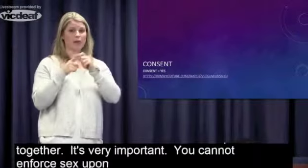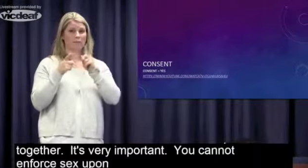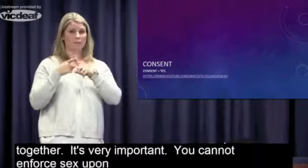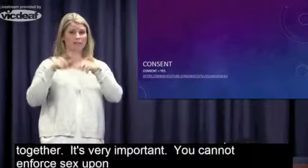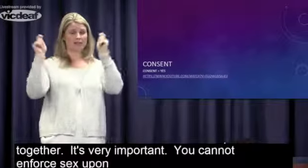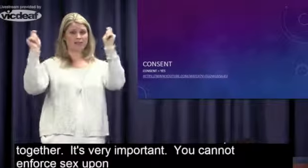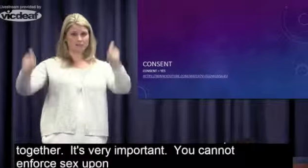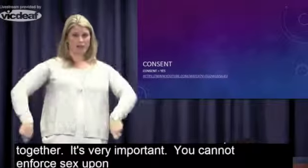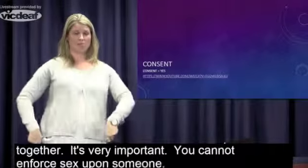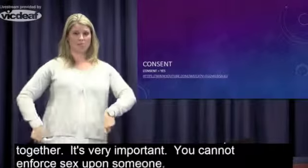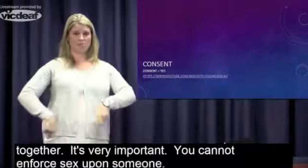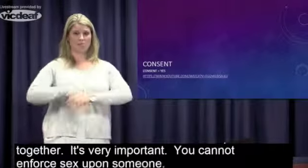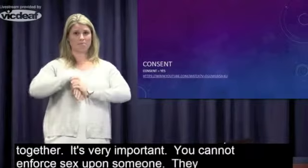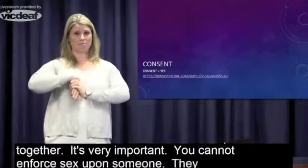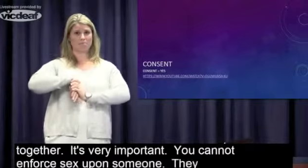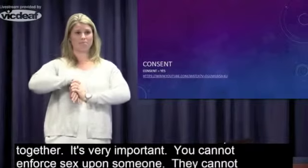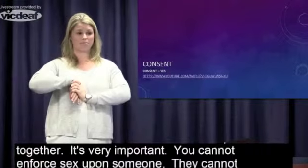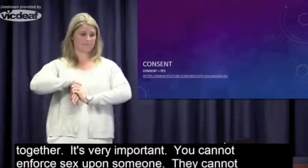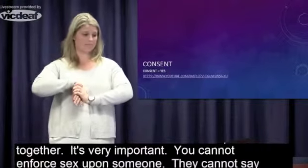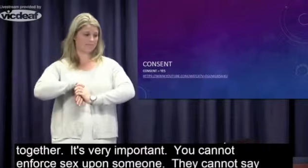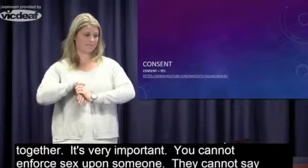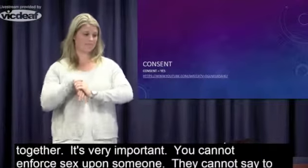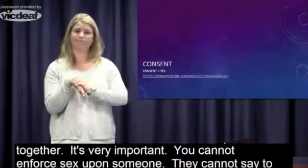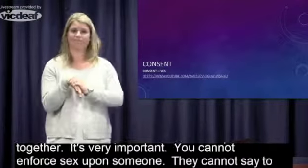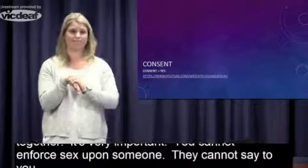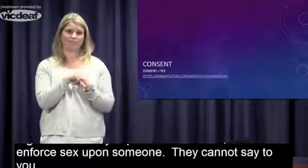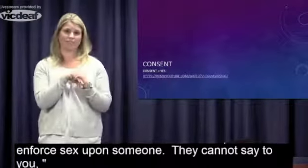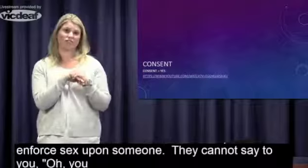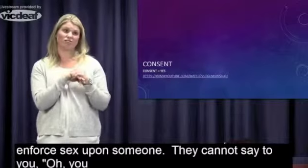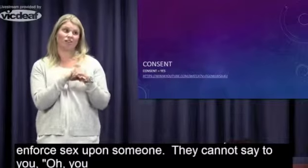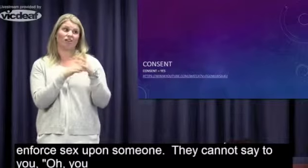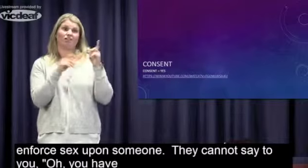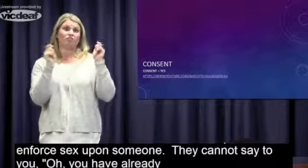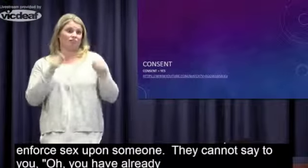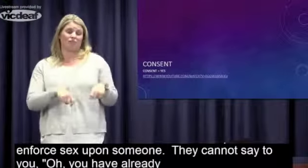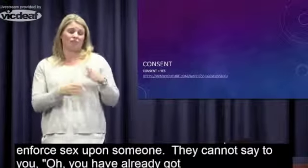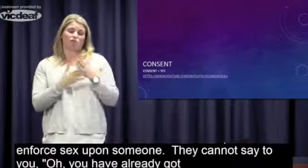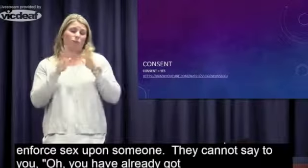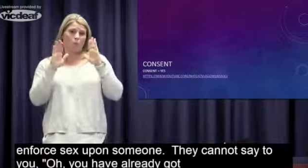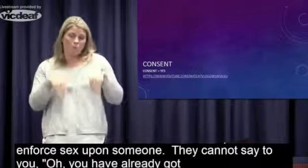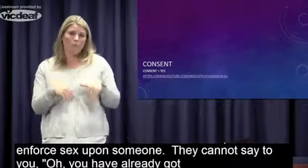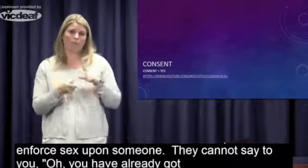They cannot say to you, oh, you've already got your clothes off, we may as well go through with that, because that is